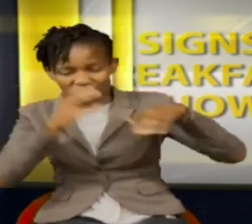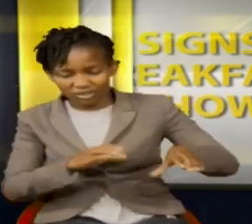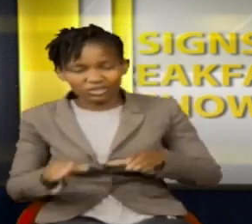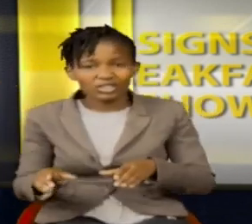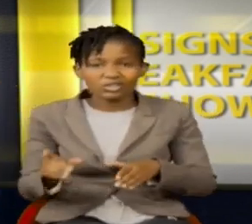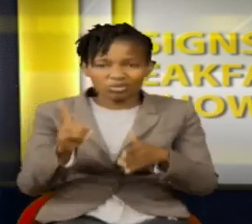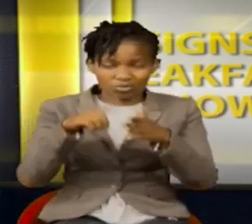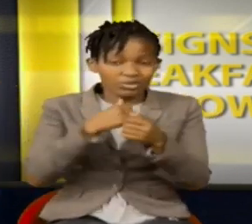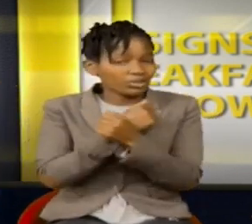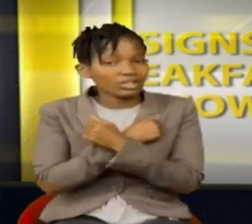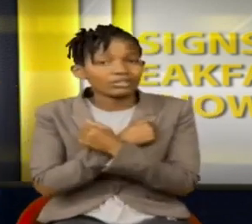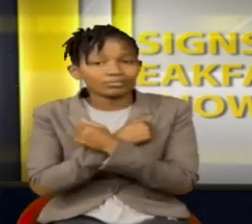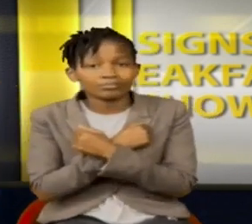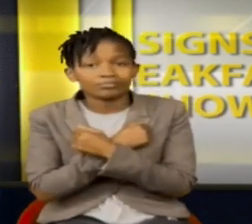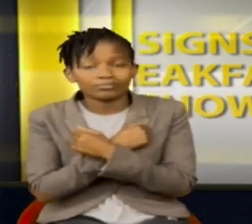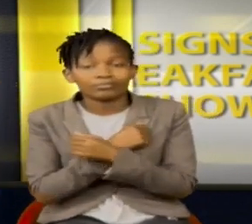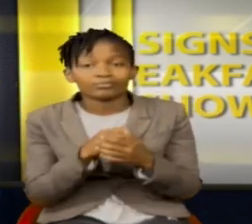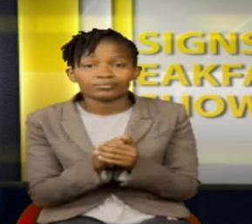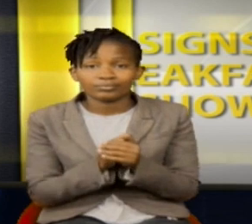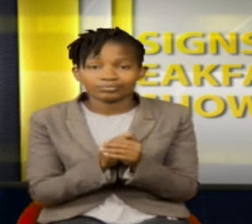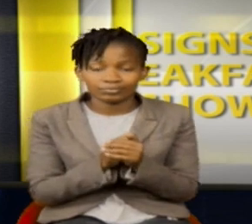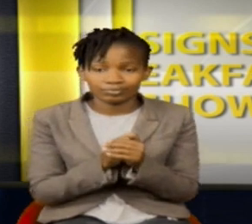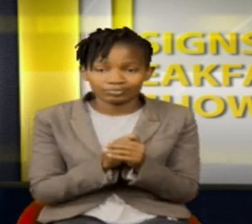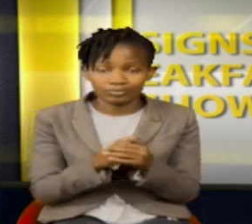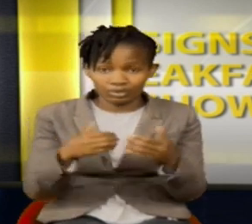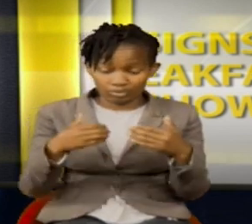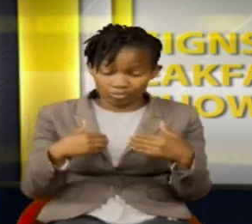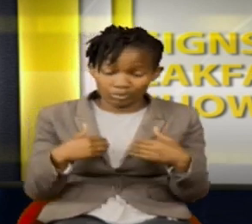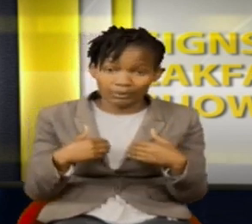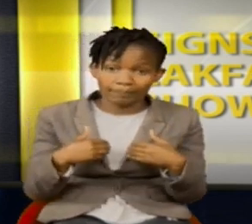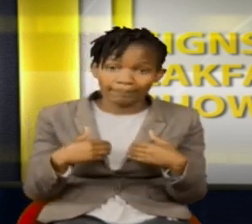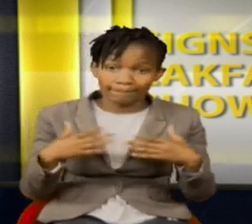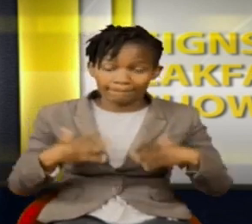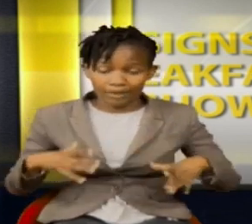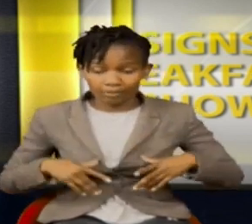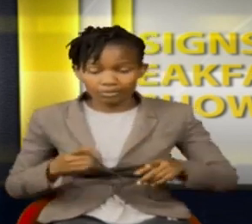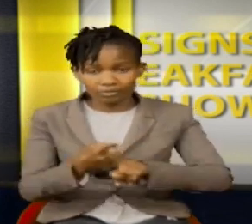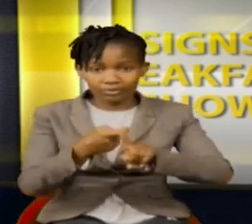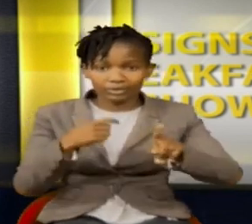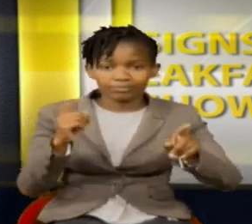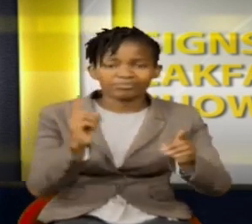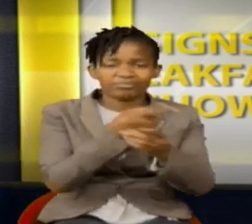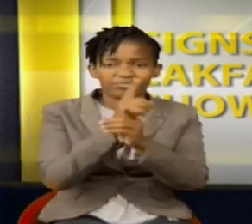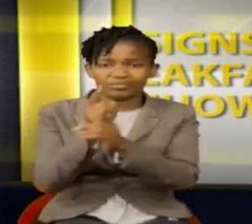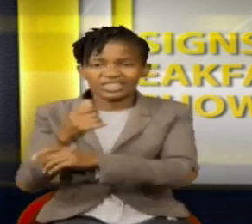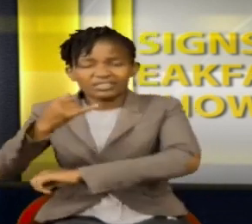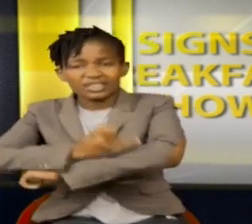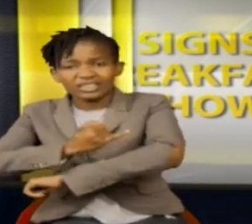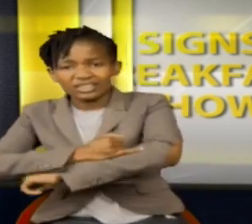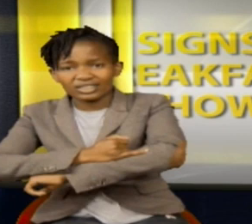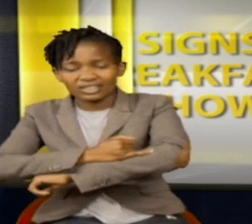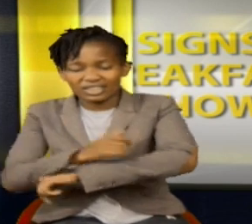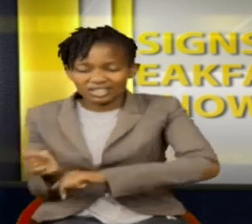something. Don't just rely on employment. Exactly. Mm. And so we have a panel of people from different industries coming to impart their